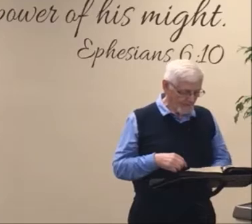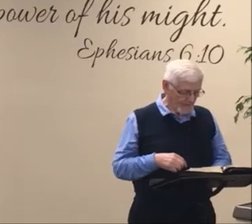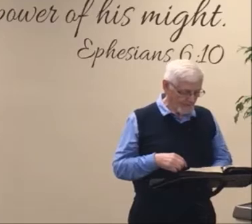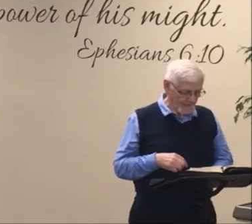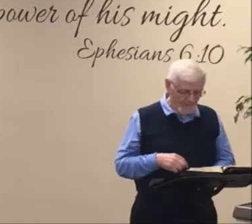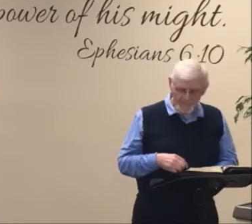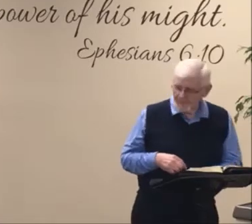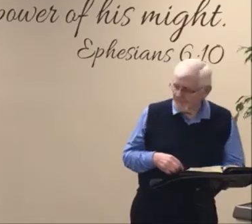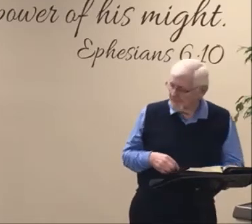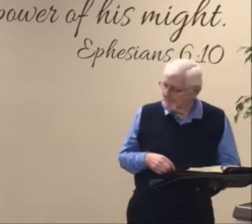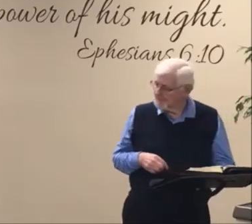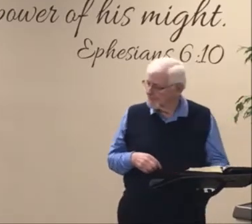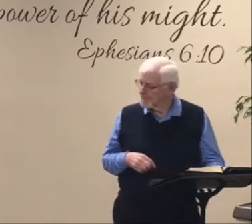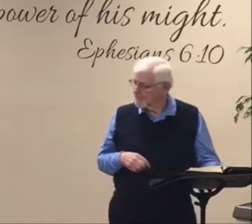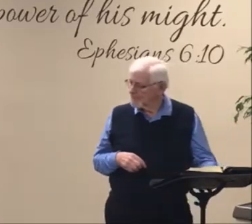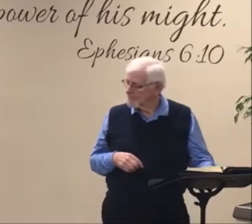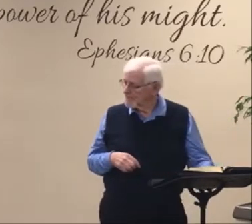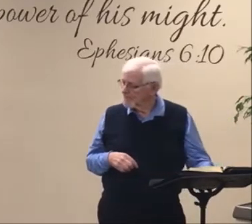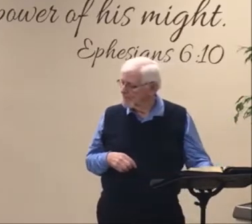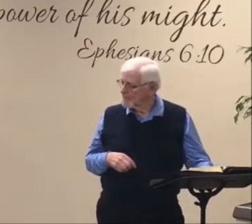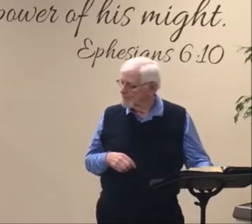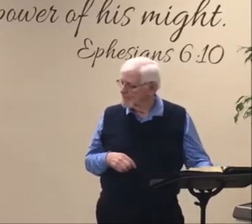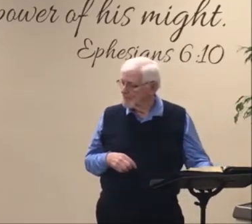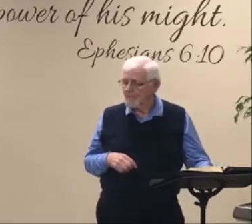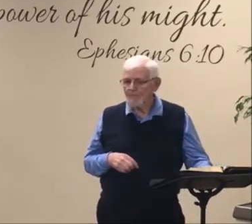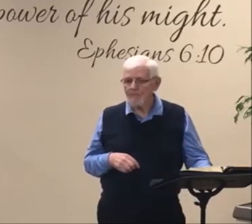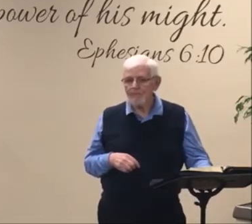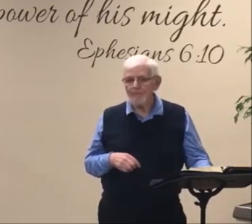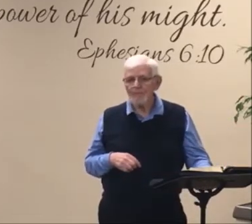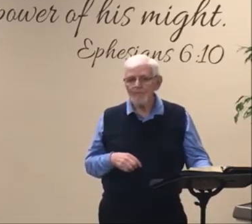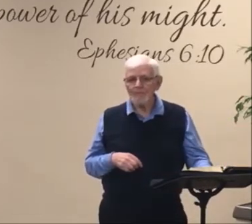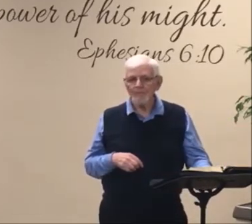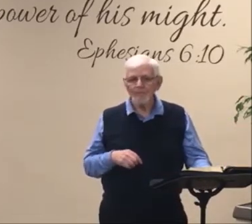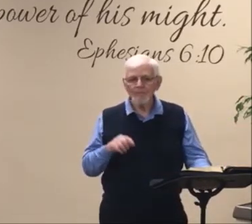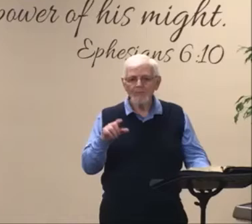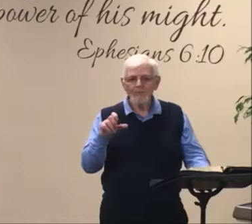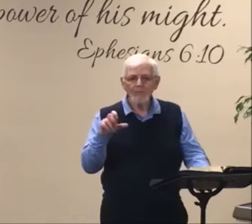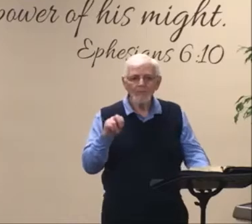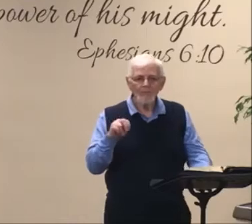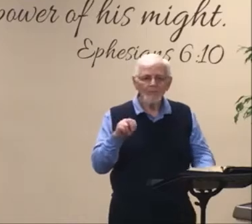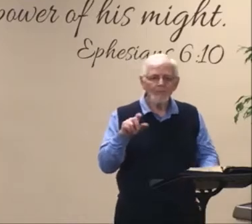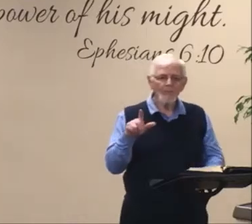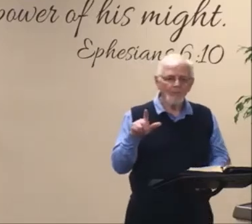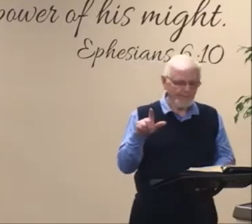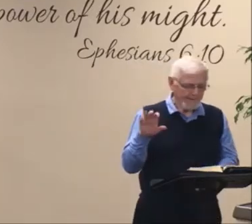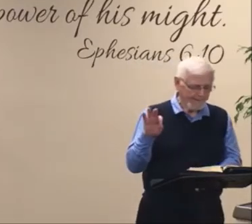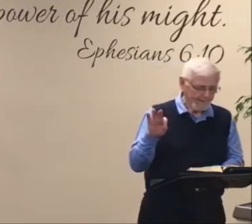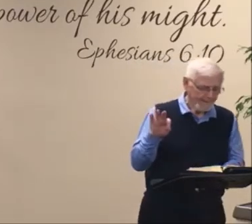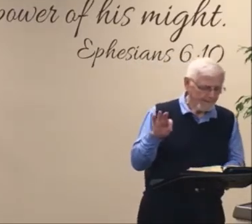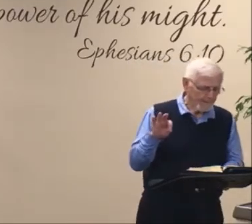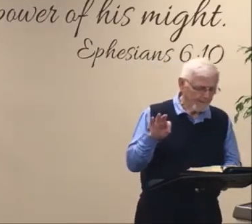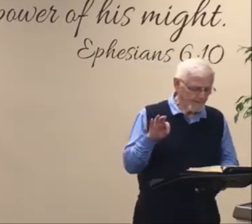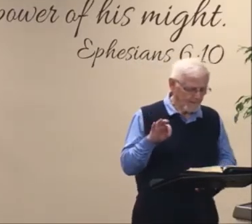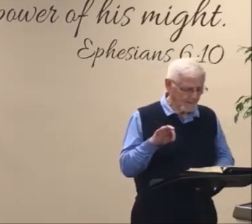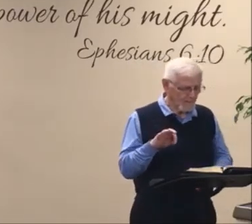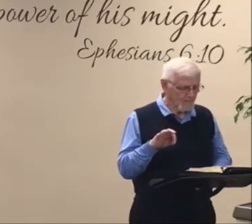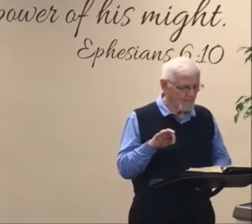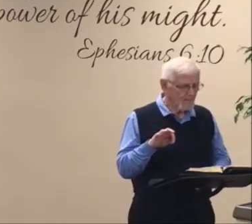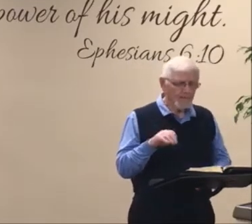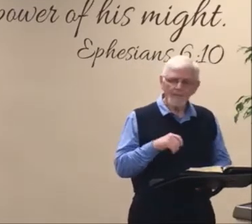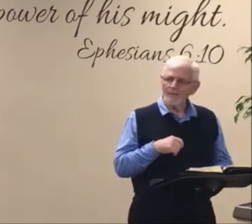Make that Genesis 29. I got two verses confused. It says real similar to the same thing. Genesis